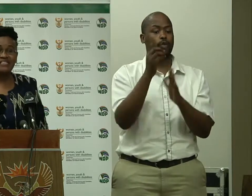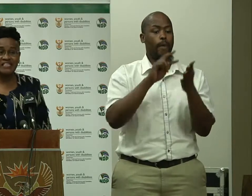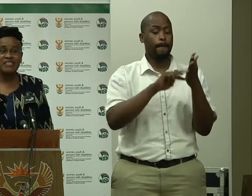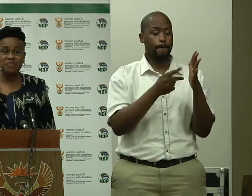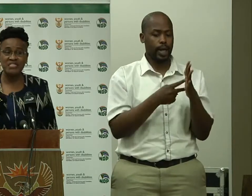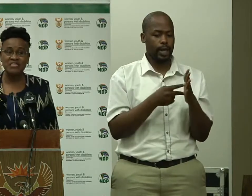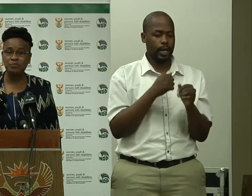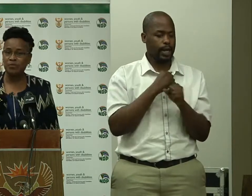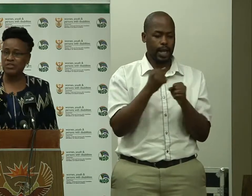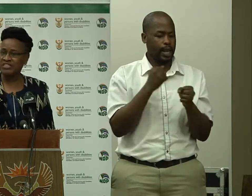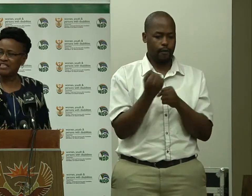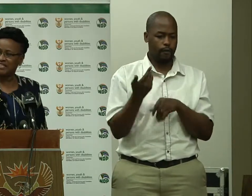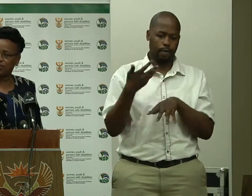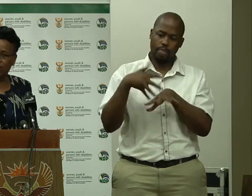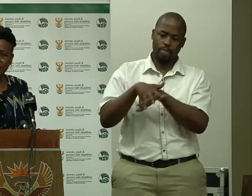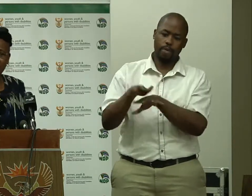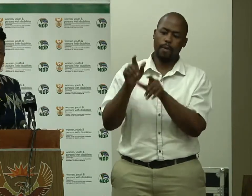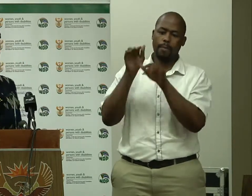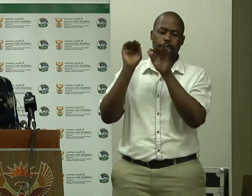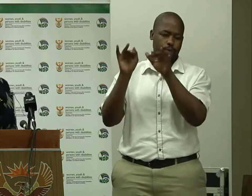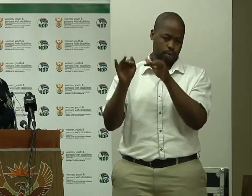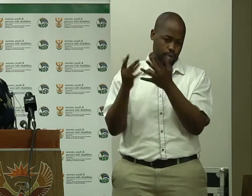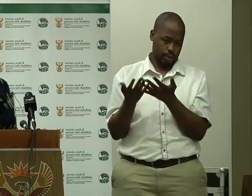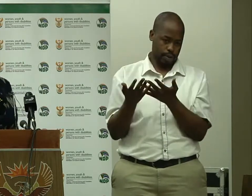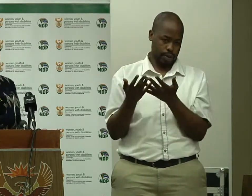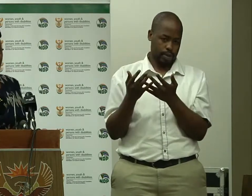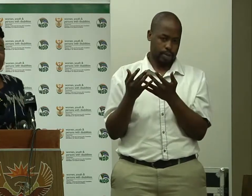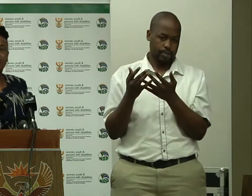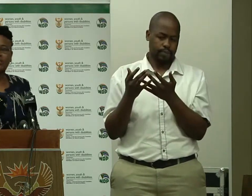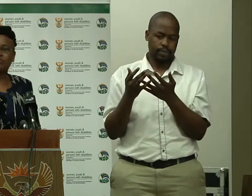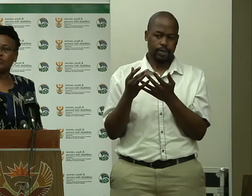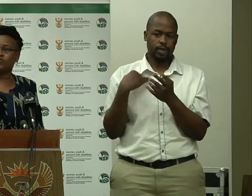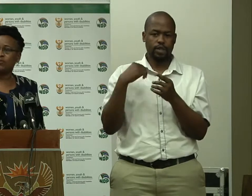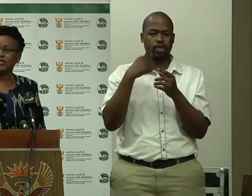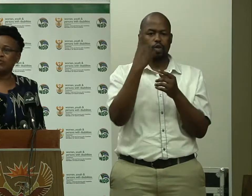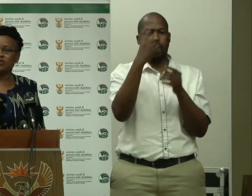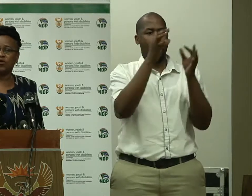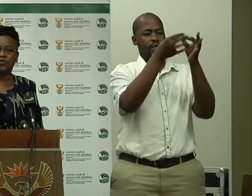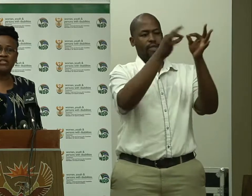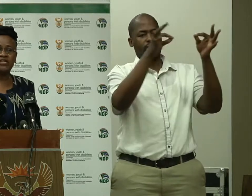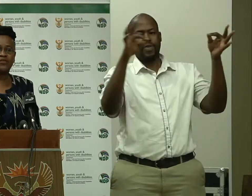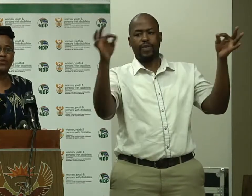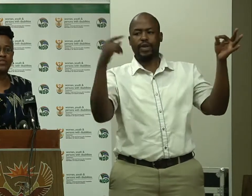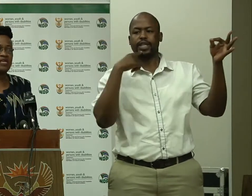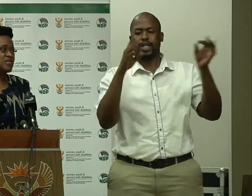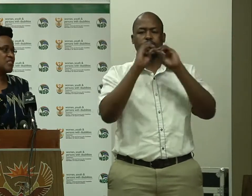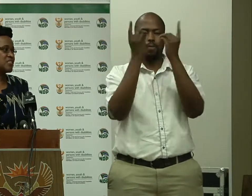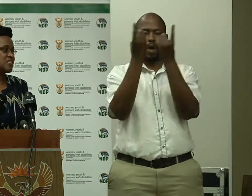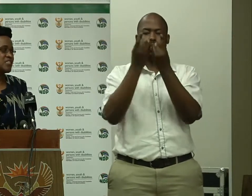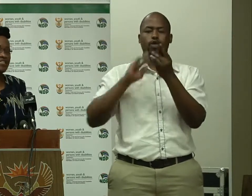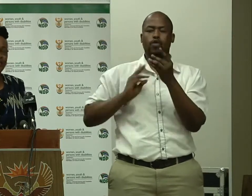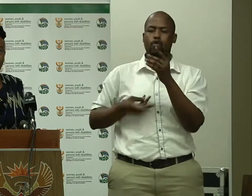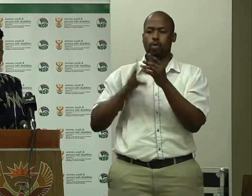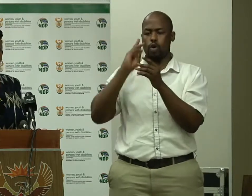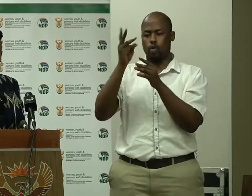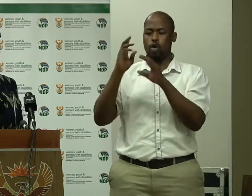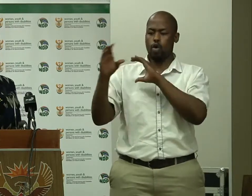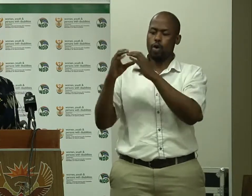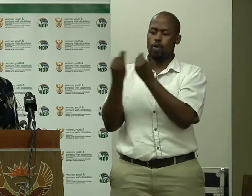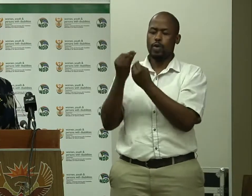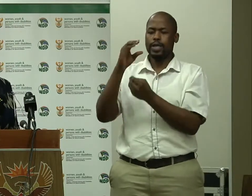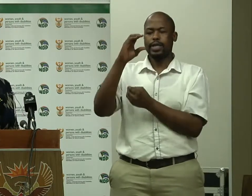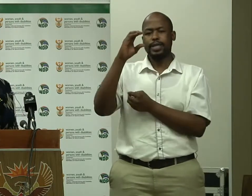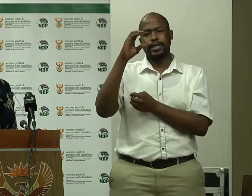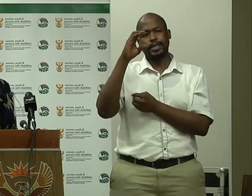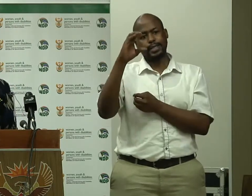Plan didn't mainstream people. It just had one line where it said Department of Women will coordinate with the CGE in order